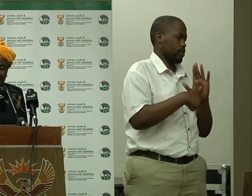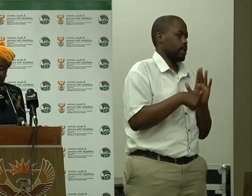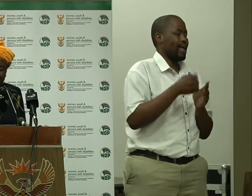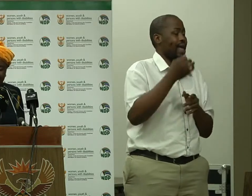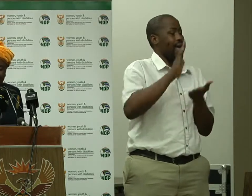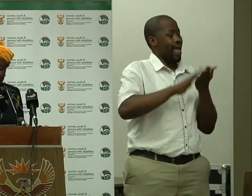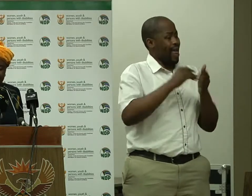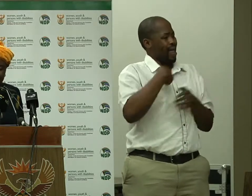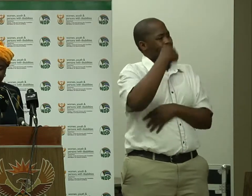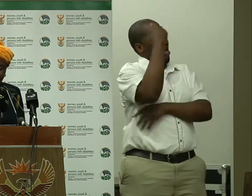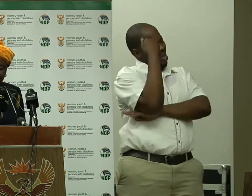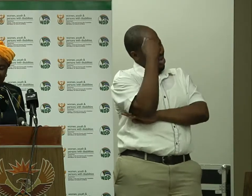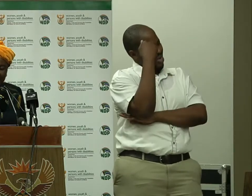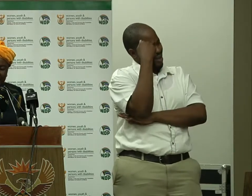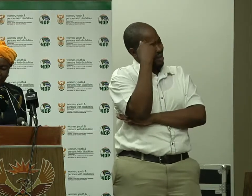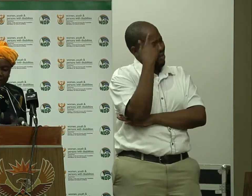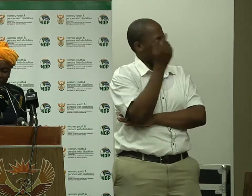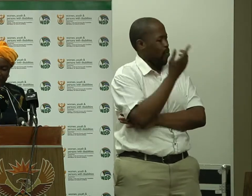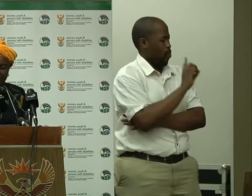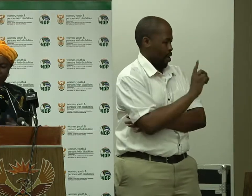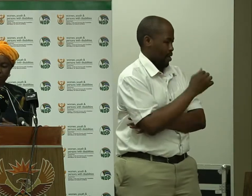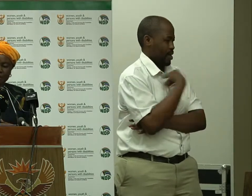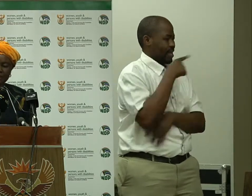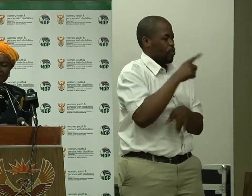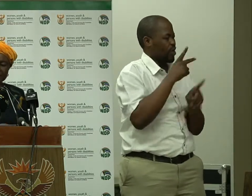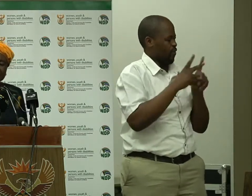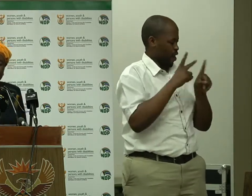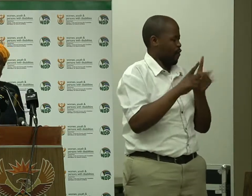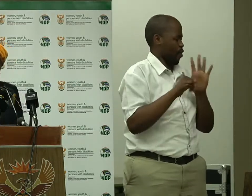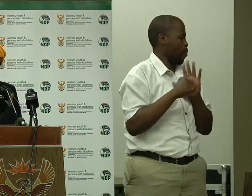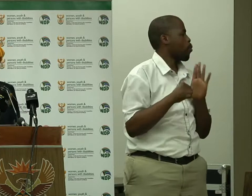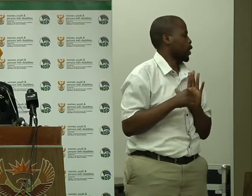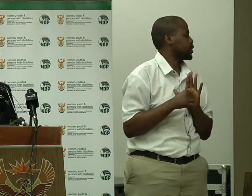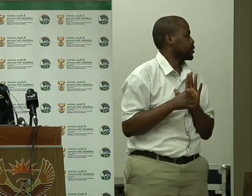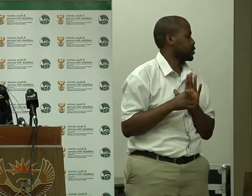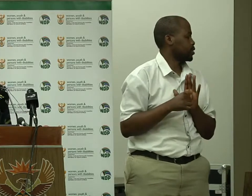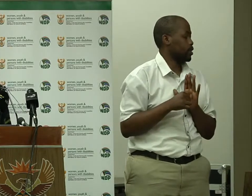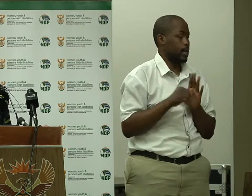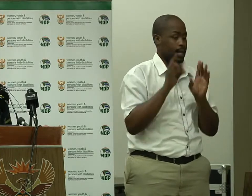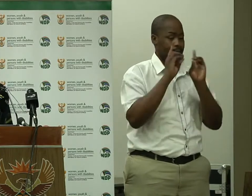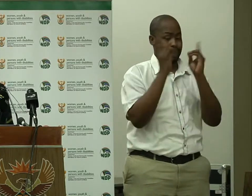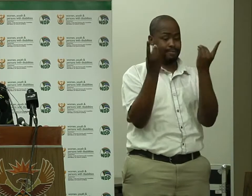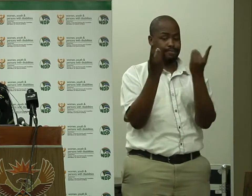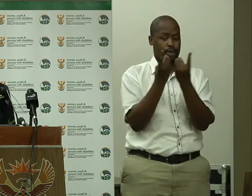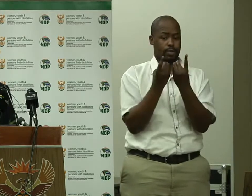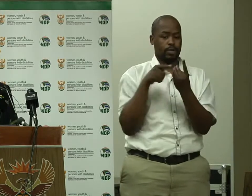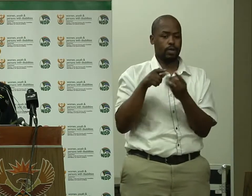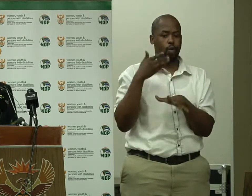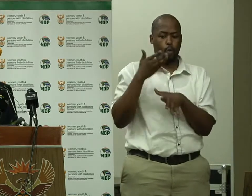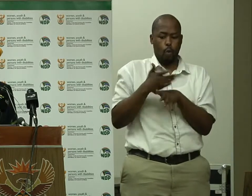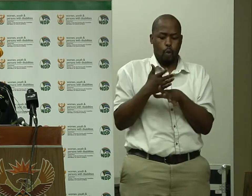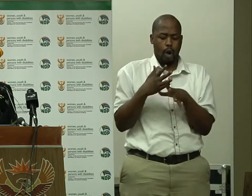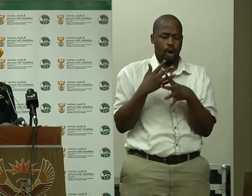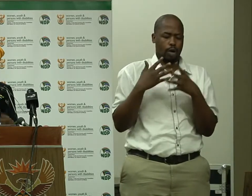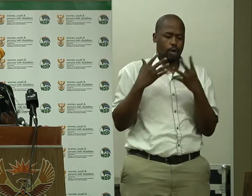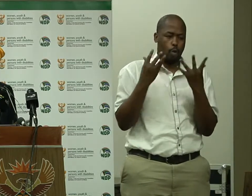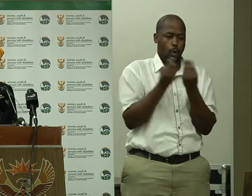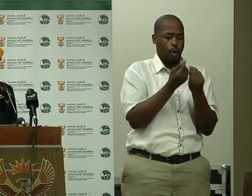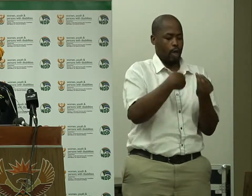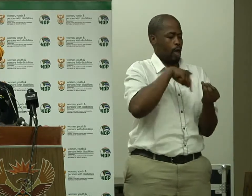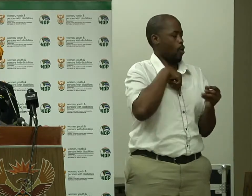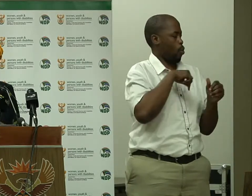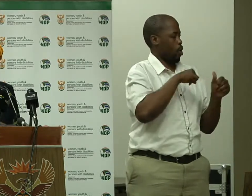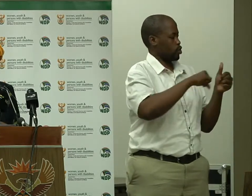think that was very, very important. The department worked with our